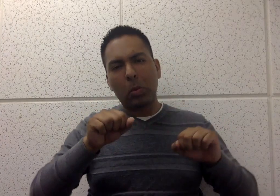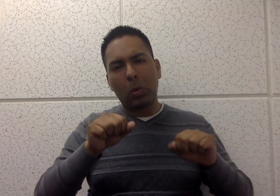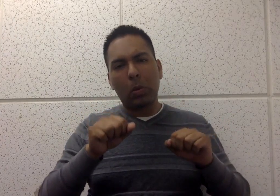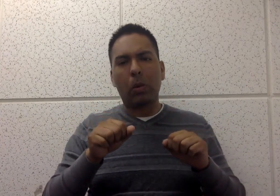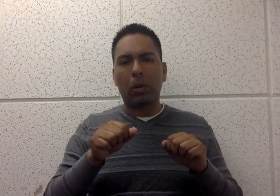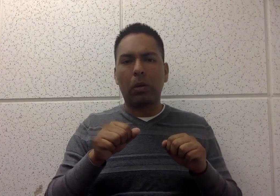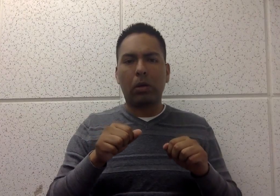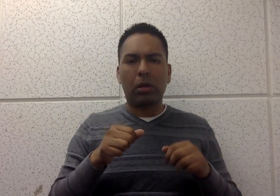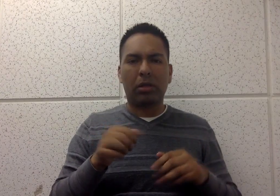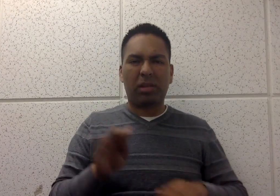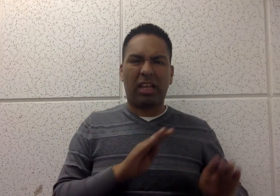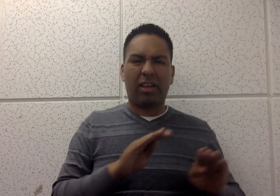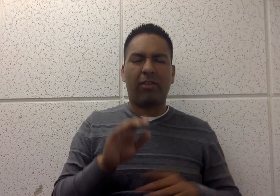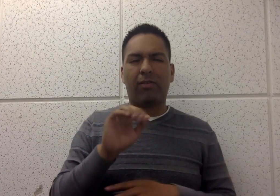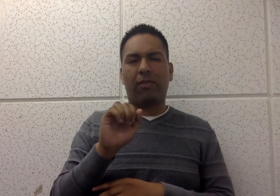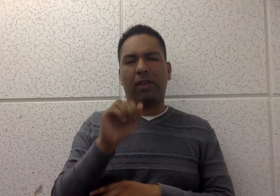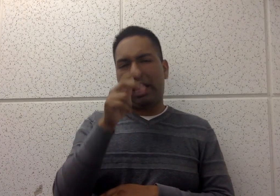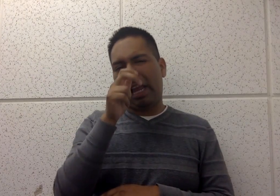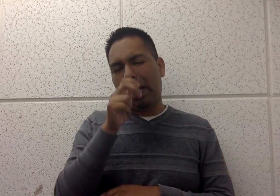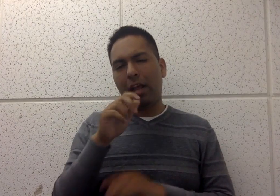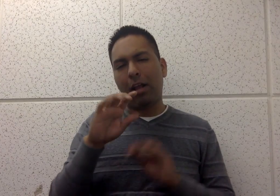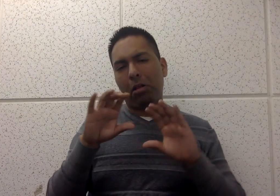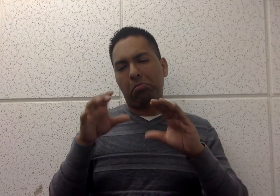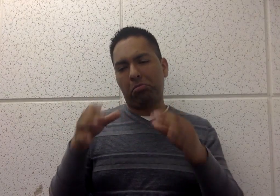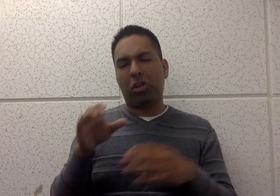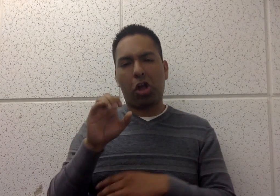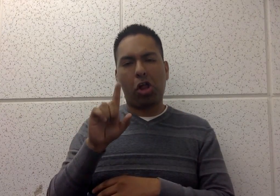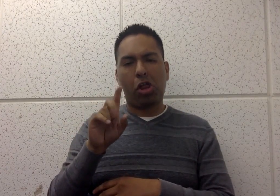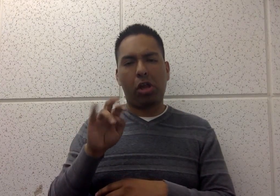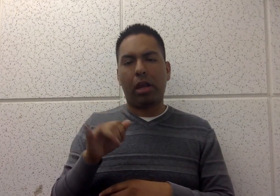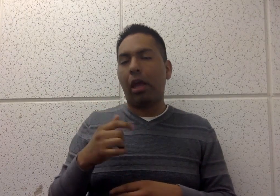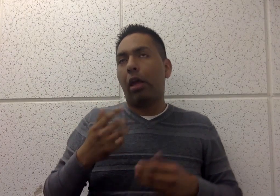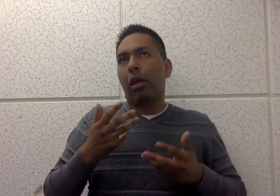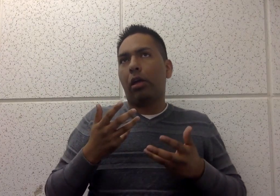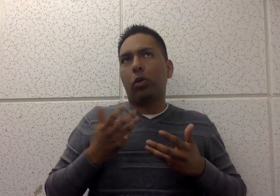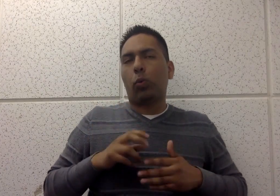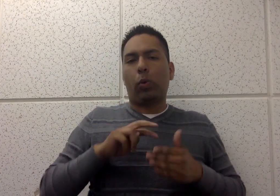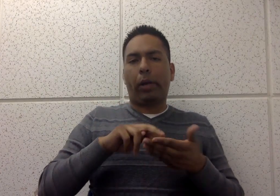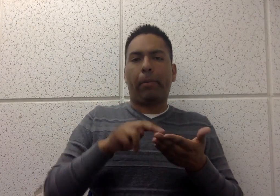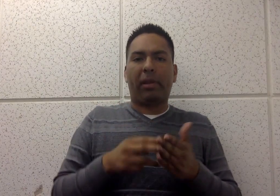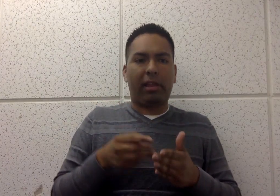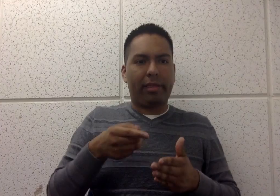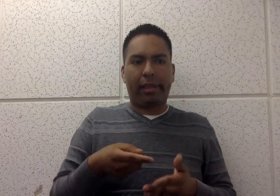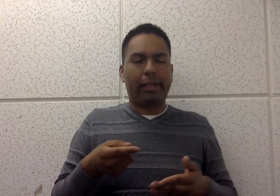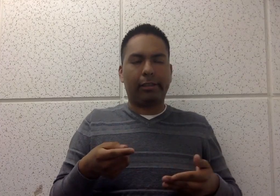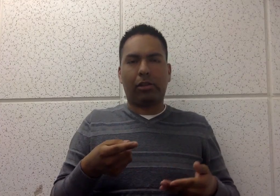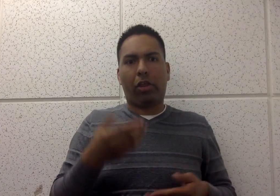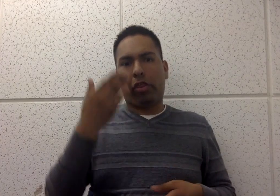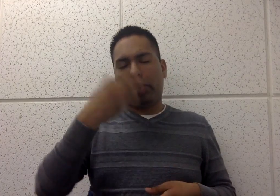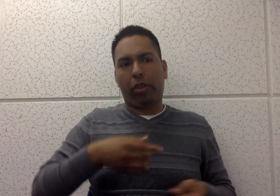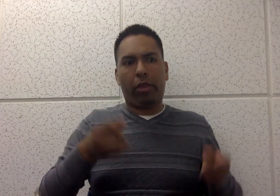colonies. Again, I don't want to say that this kind of haphazard pattern of